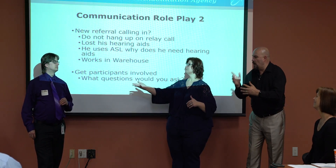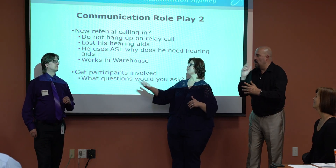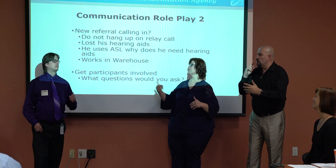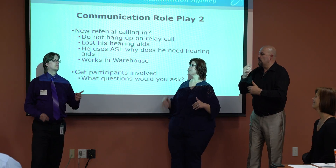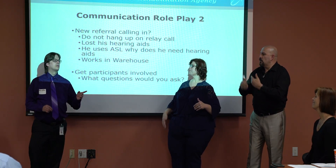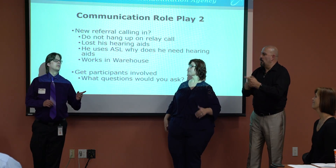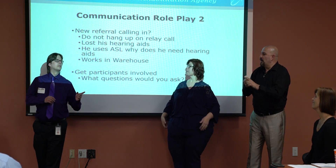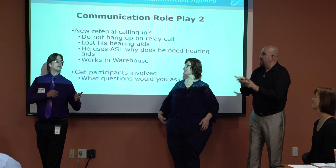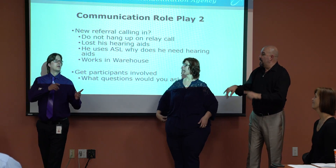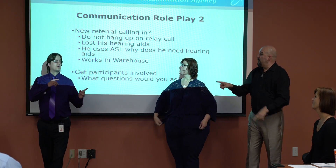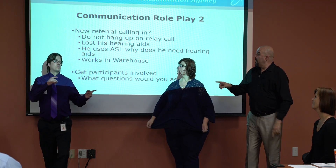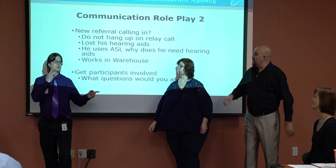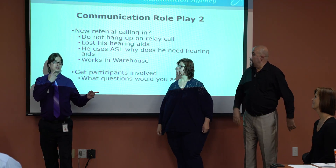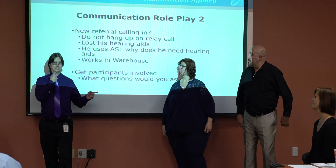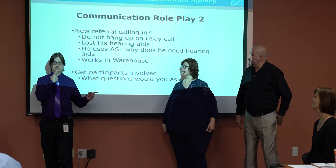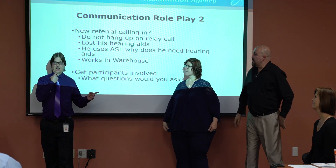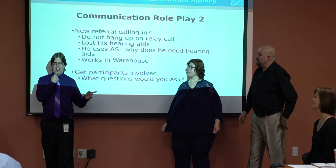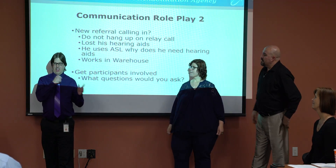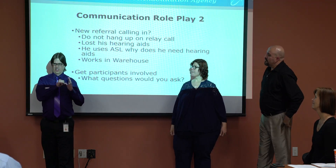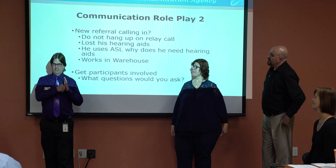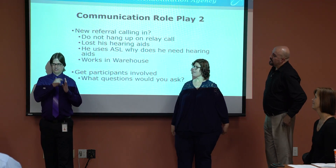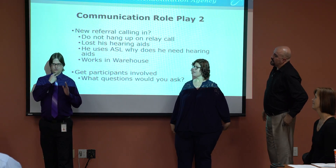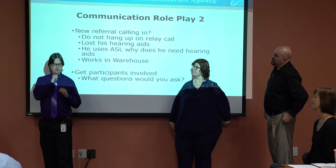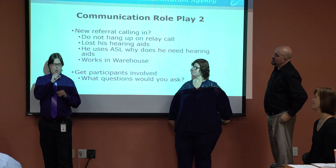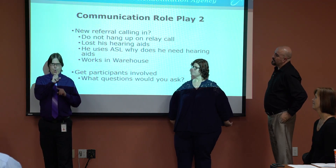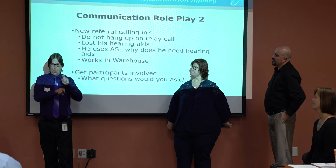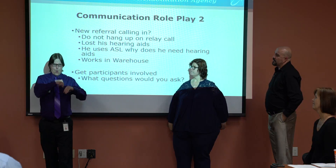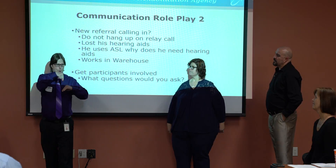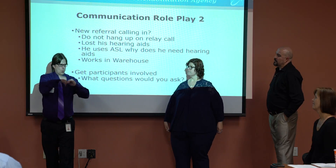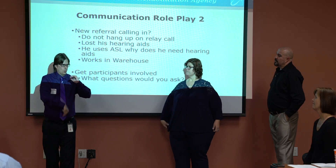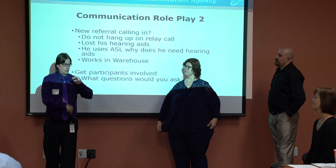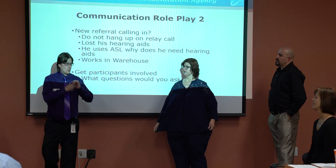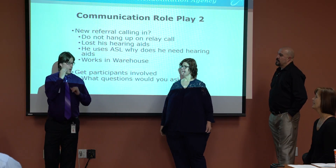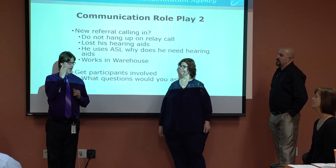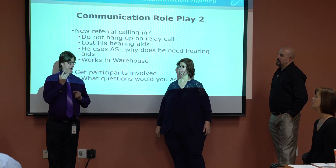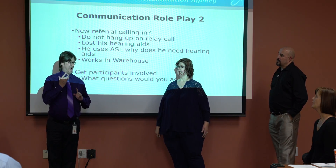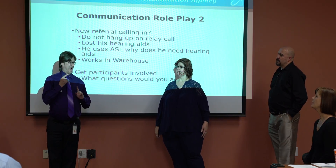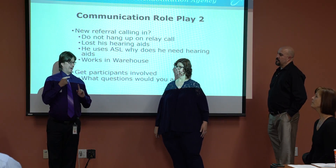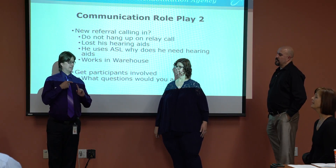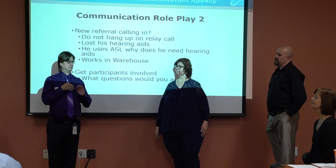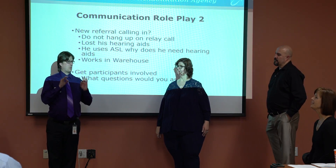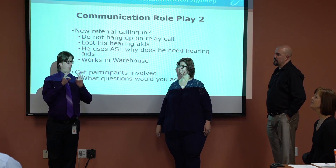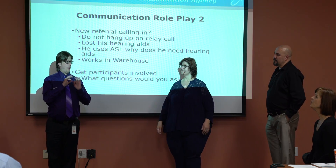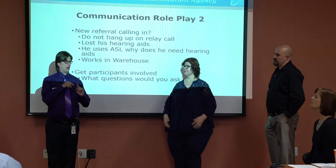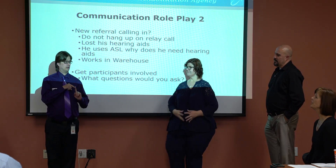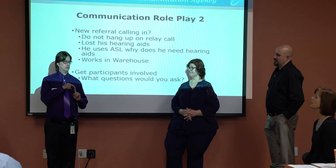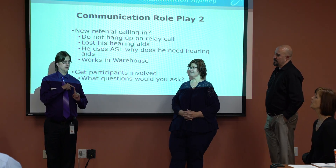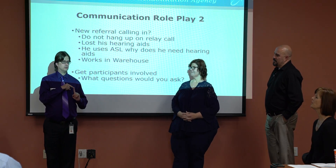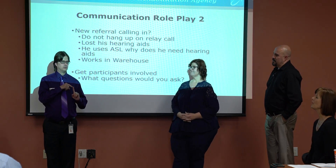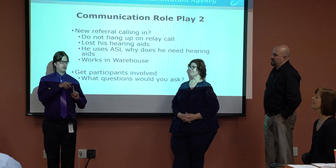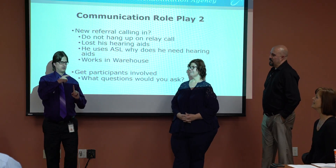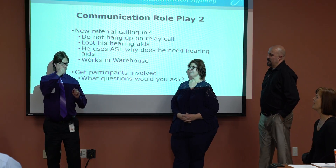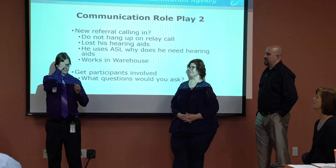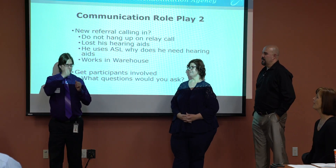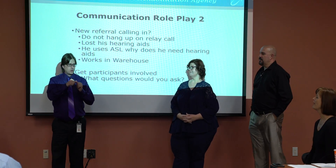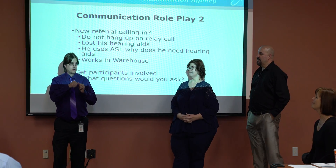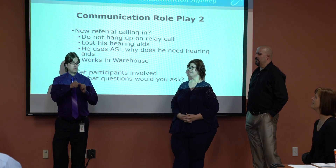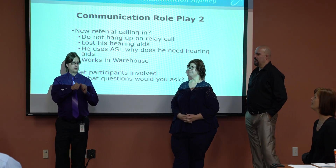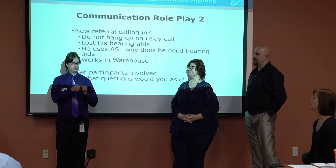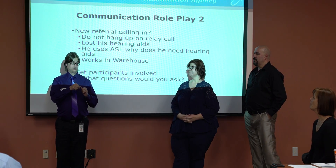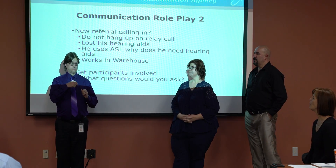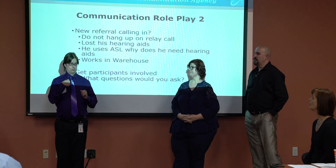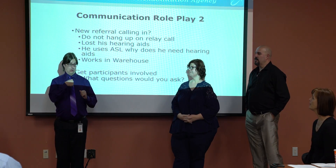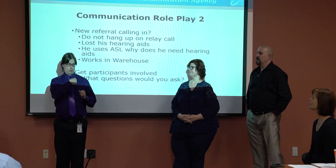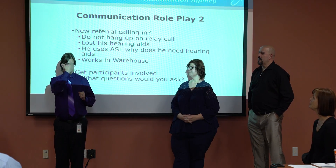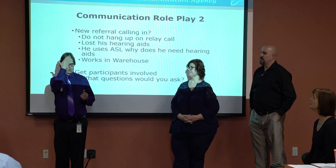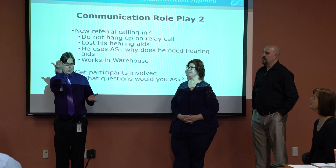way. Here. So like Rebecca said, you don't want to go in great depth on that